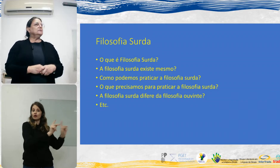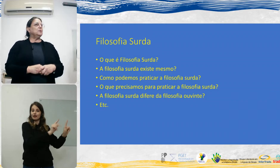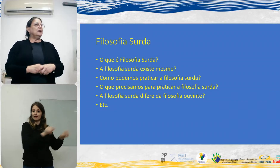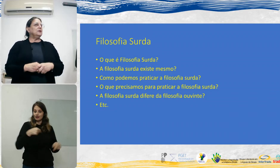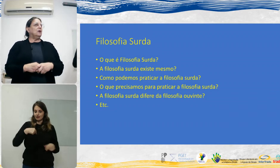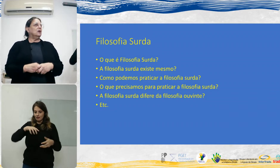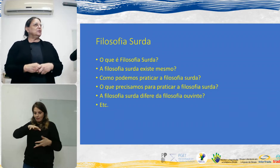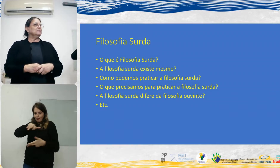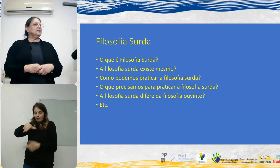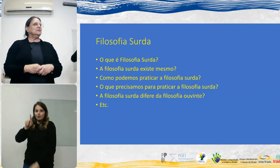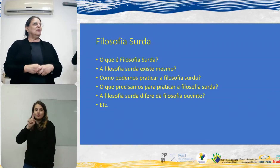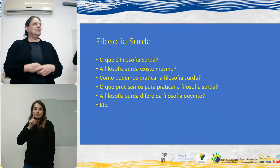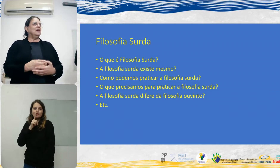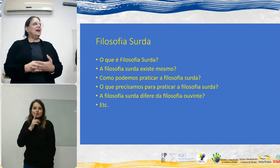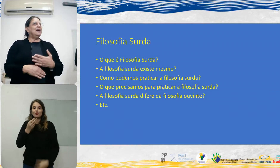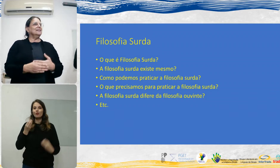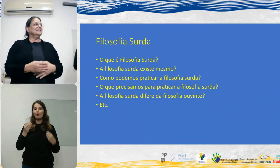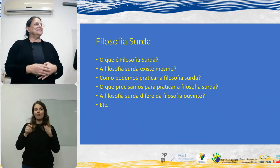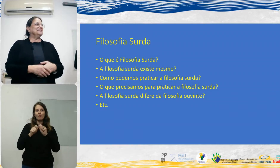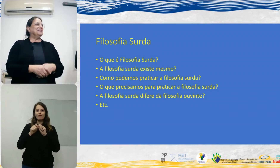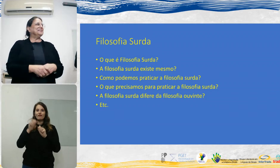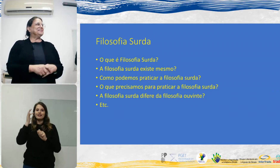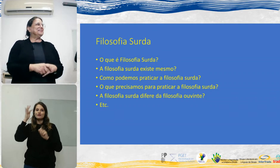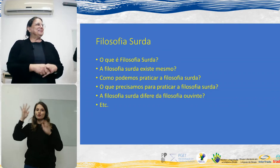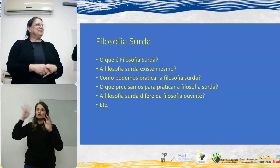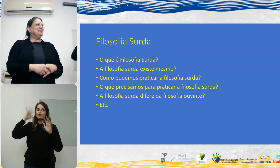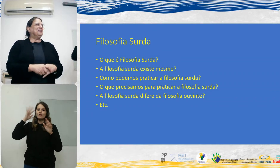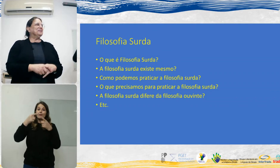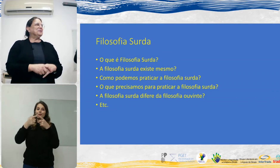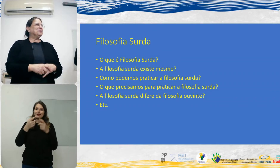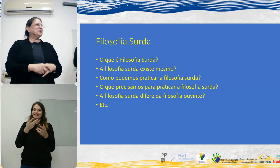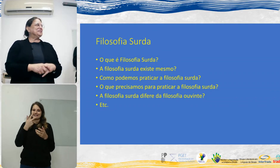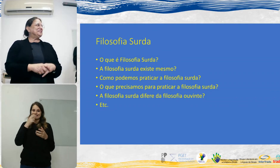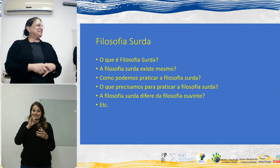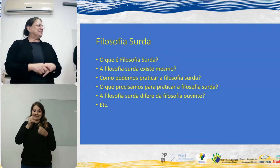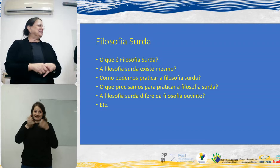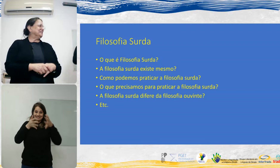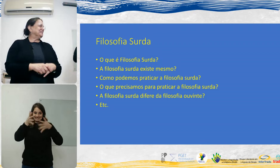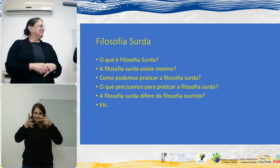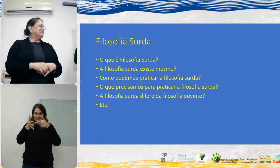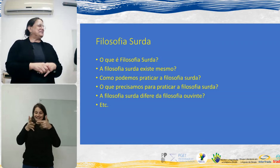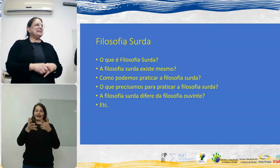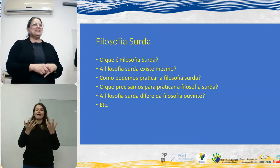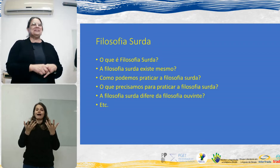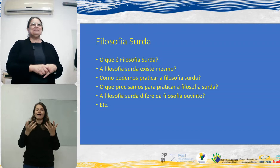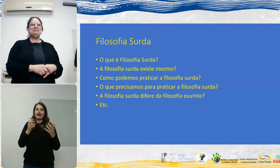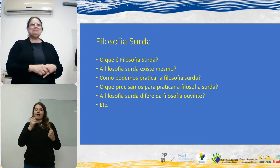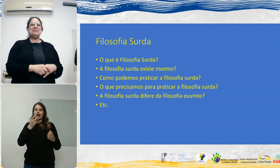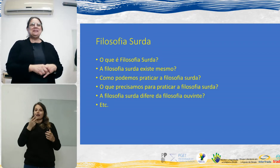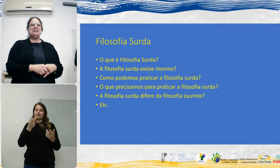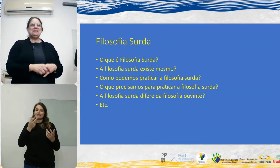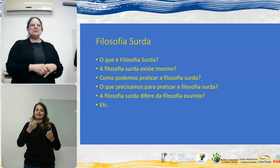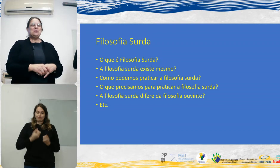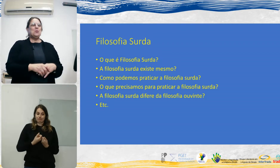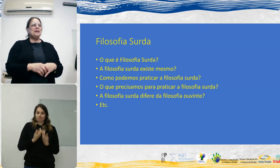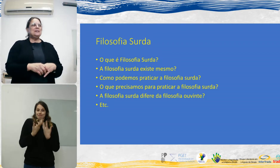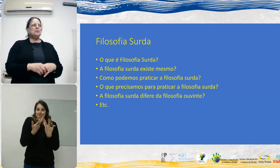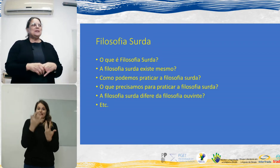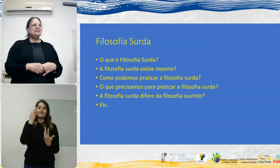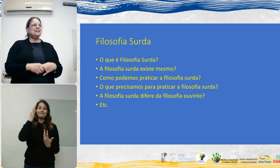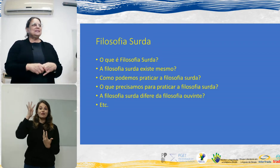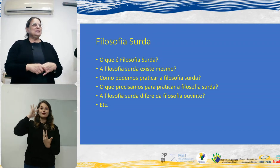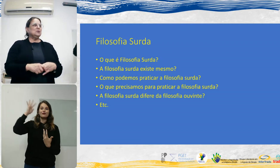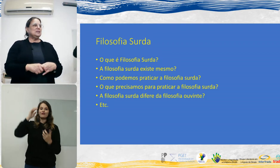like to have an argument on the hands, not on the words in the air? So